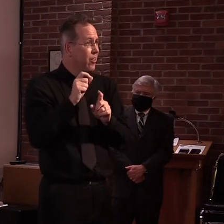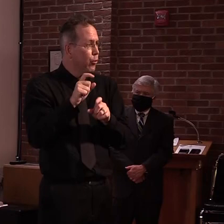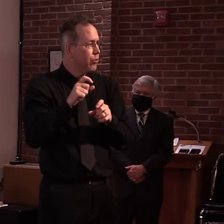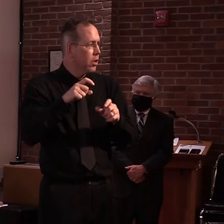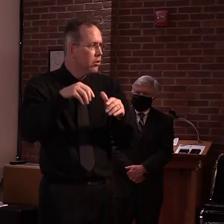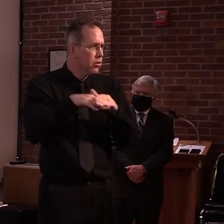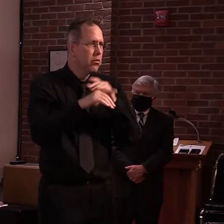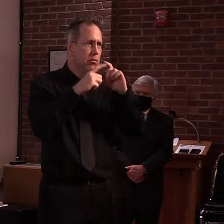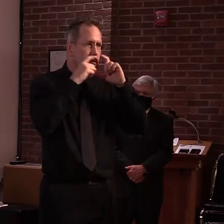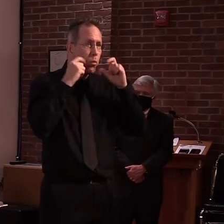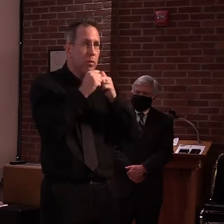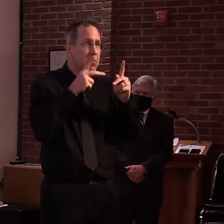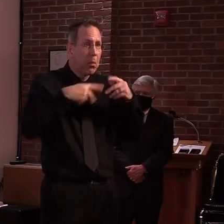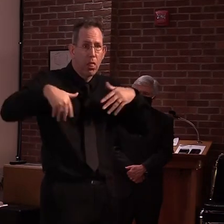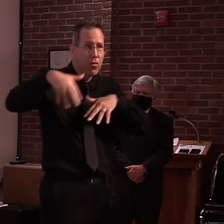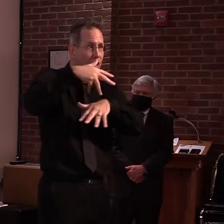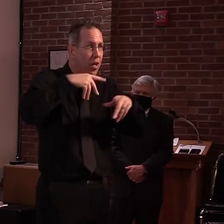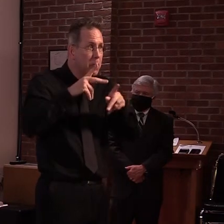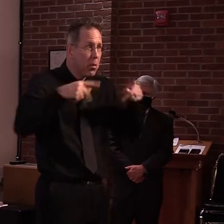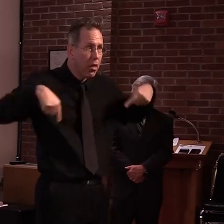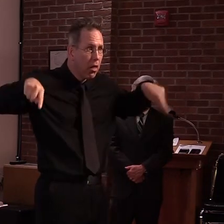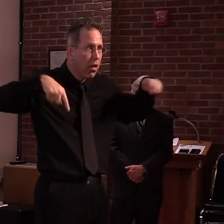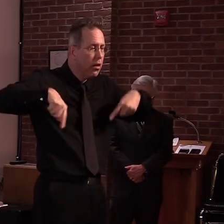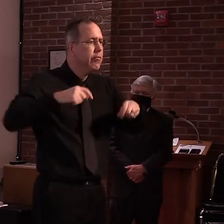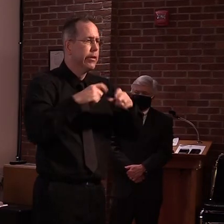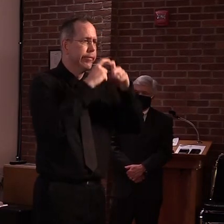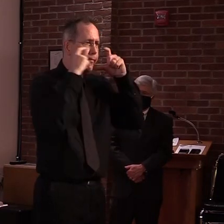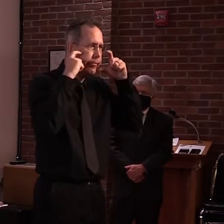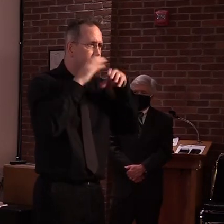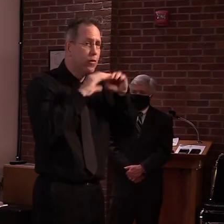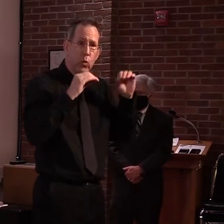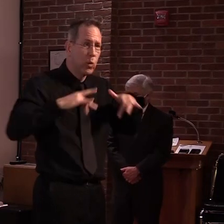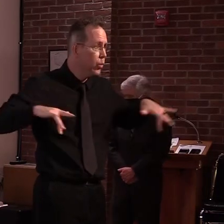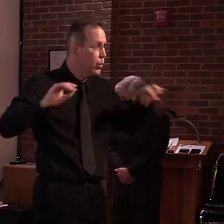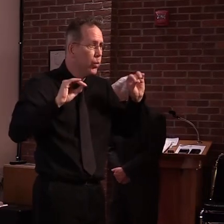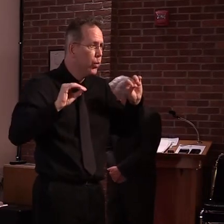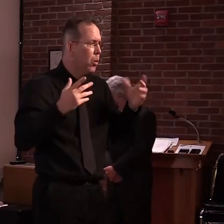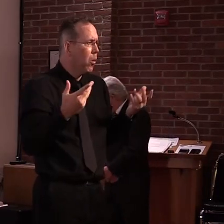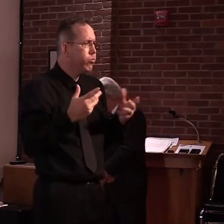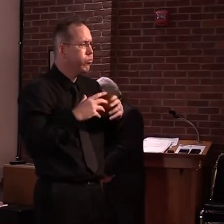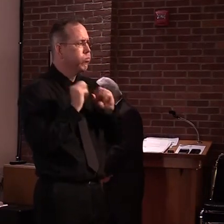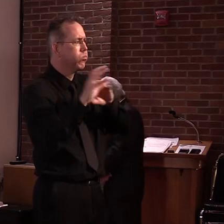are seeing something that looks like it's uncomfortable, we would ask that they reach out to us, because it's a great